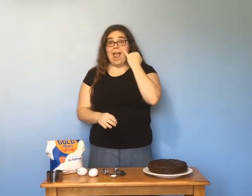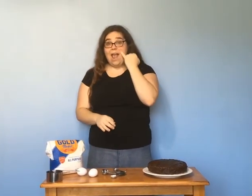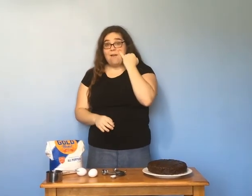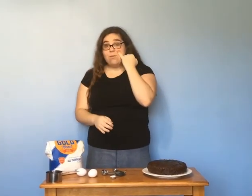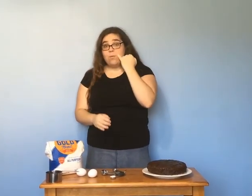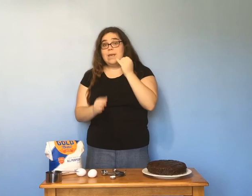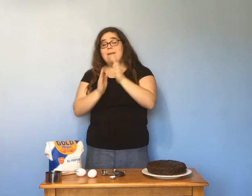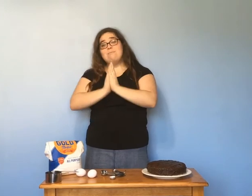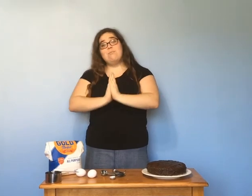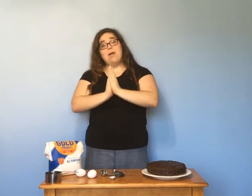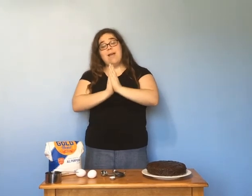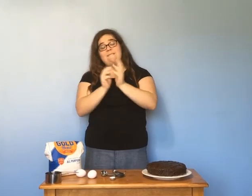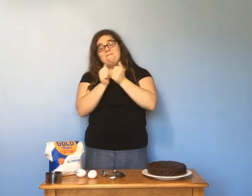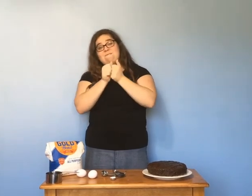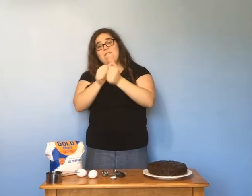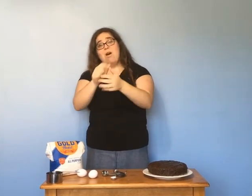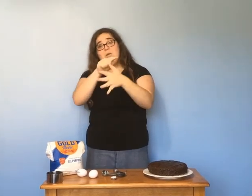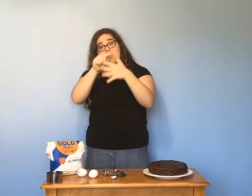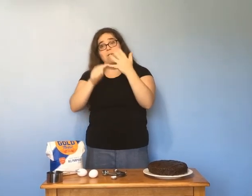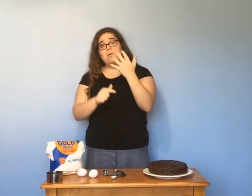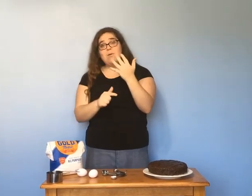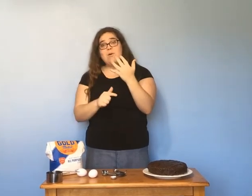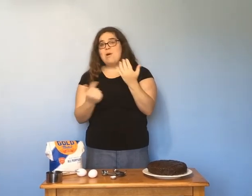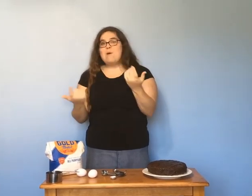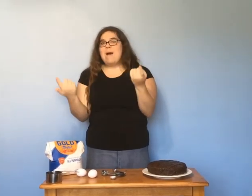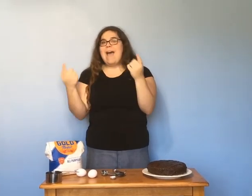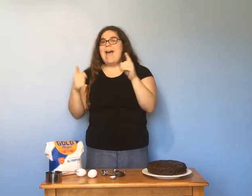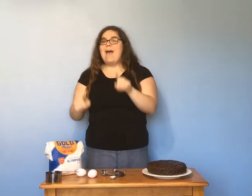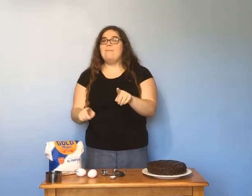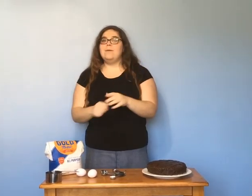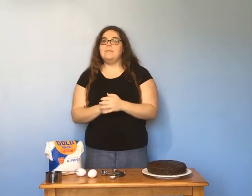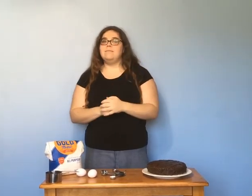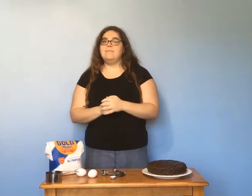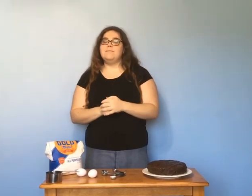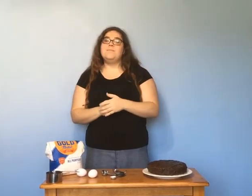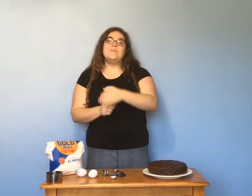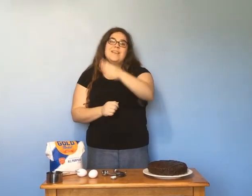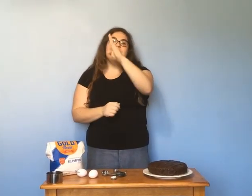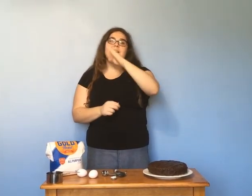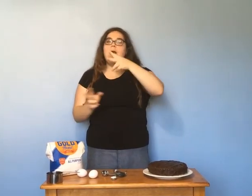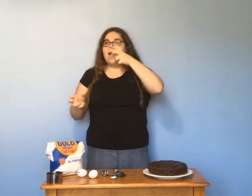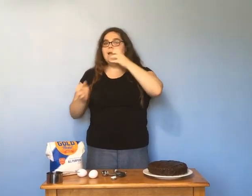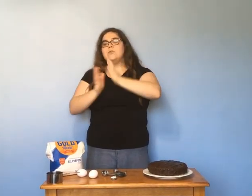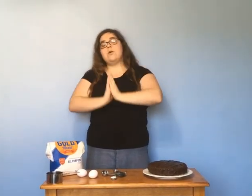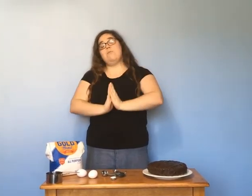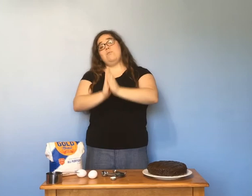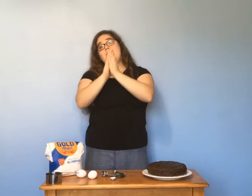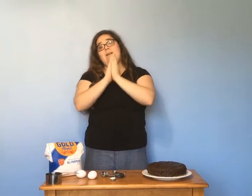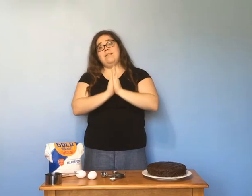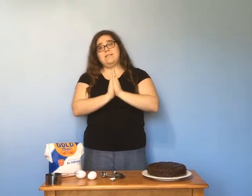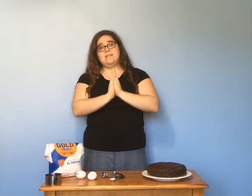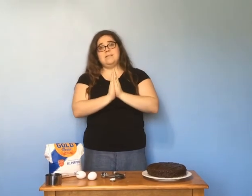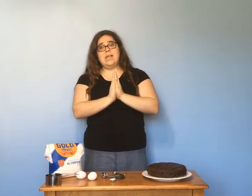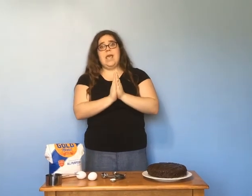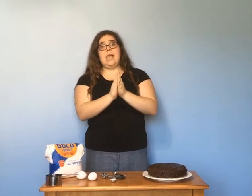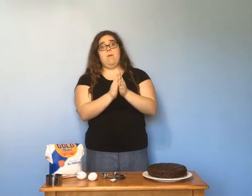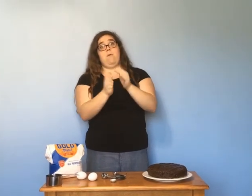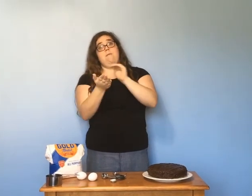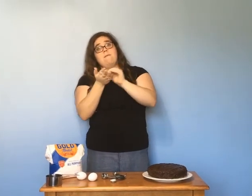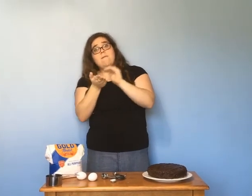important. And if we're praying and we're following these rules that God has set up for us,